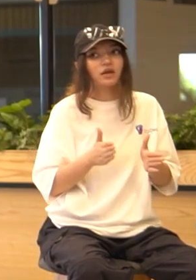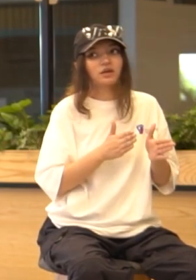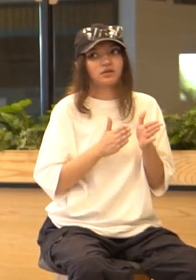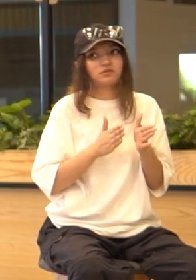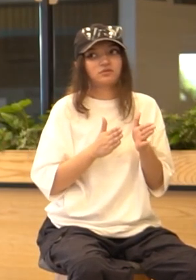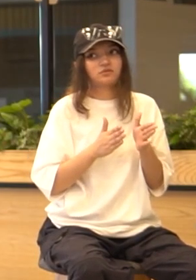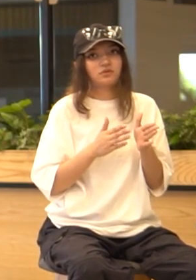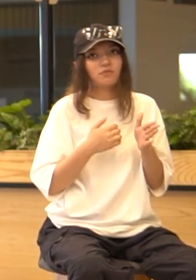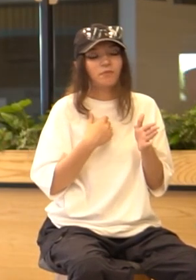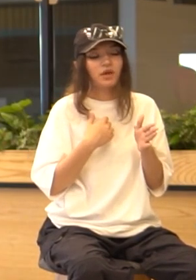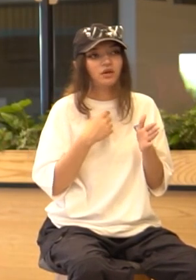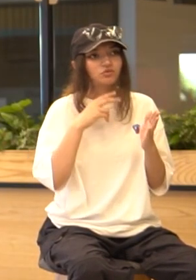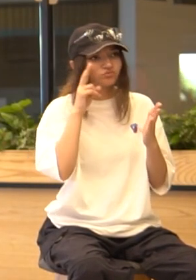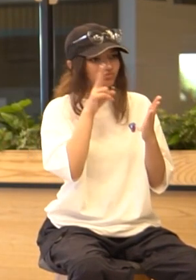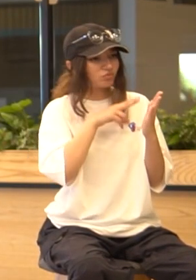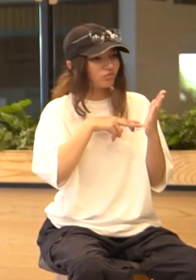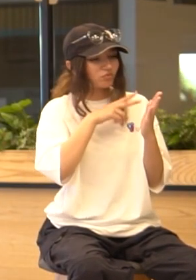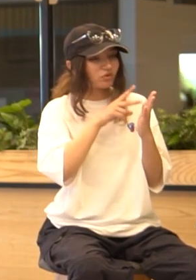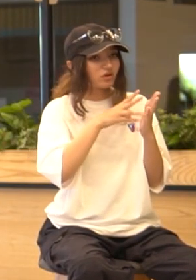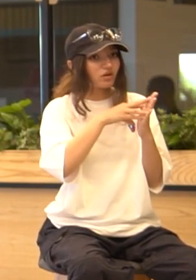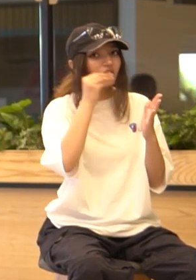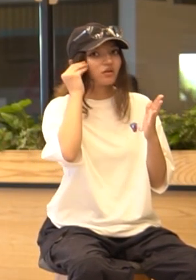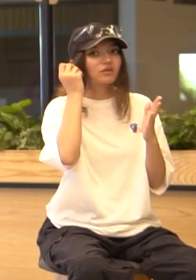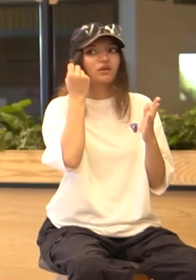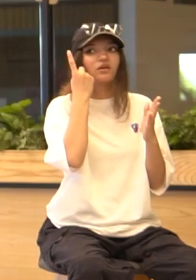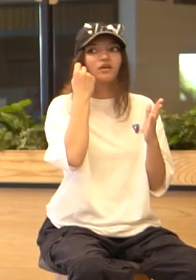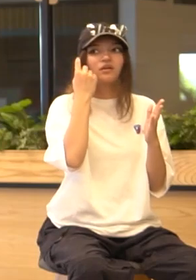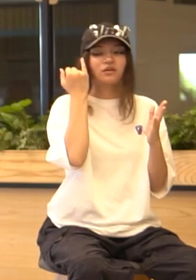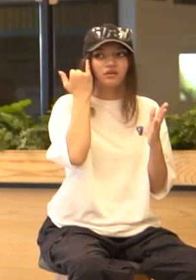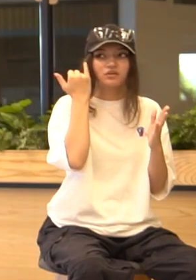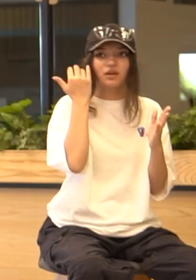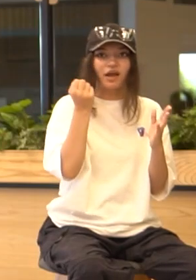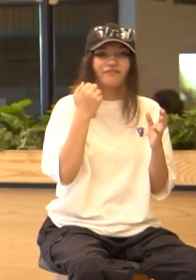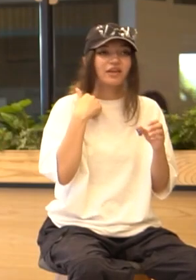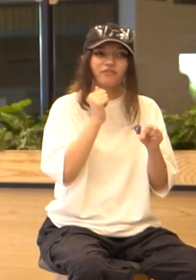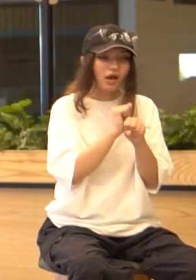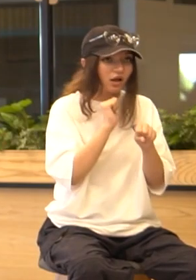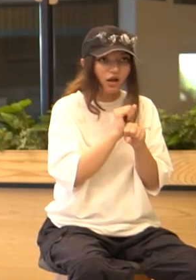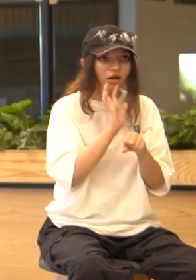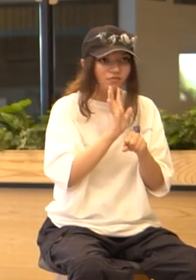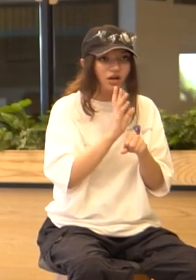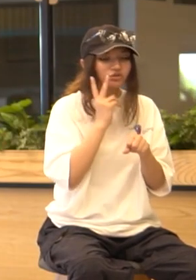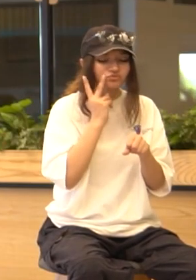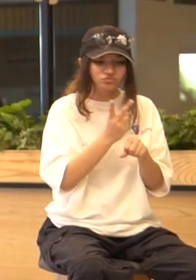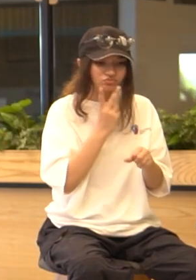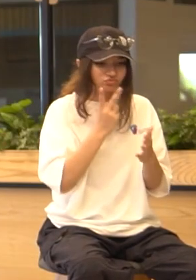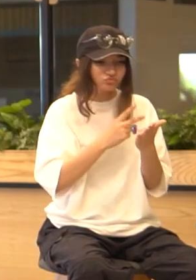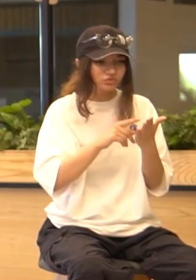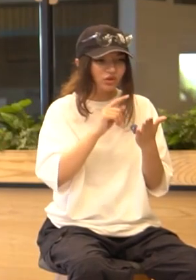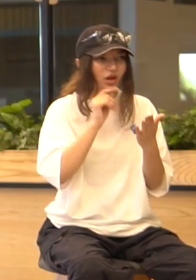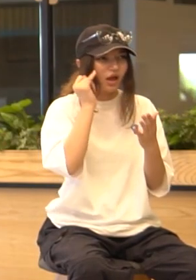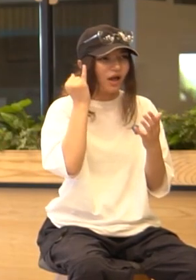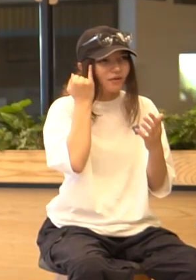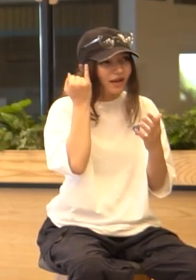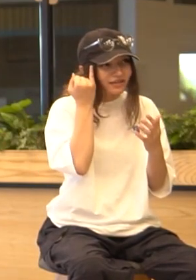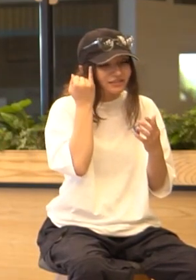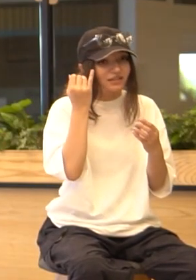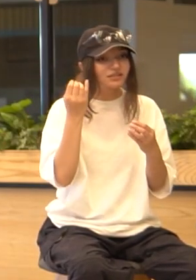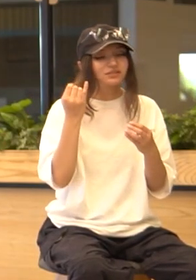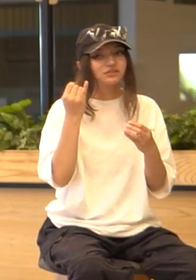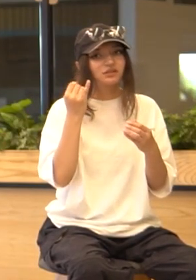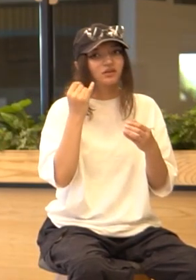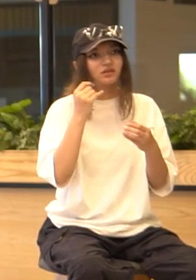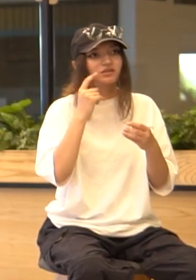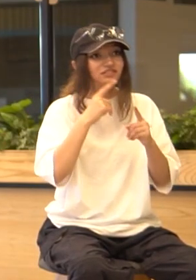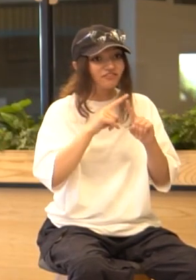helped me recognize patterns that I could replicate with any sort of work, right? Because I was spontaneously putting this sort of work out there.